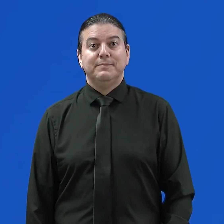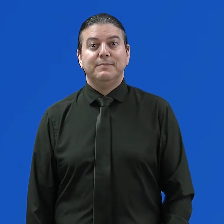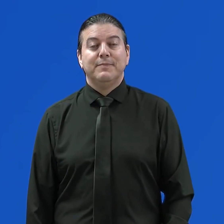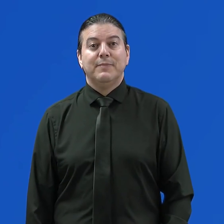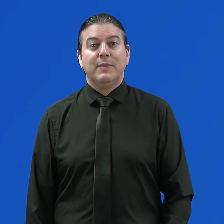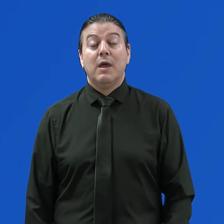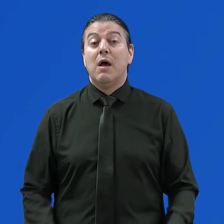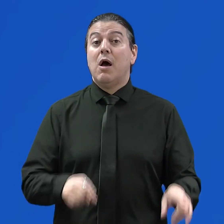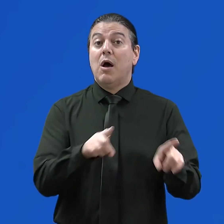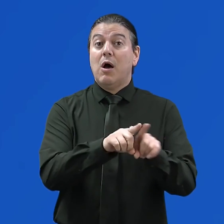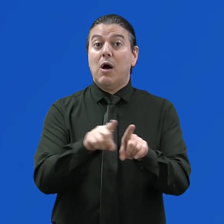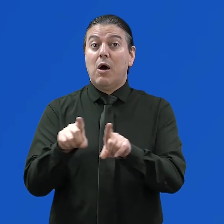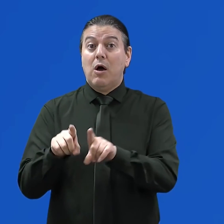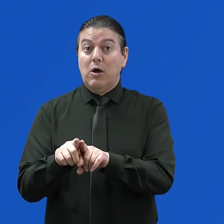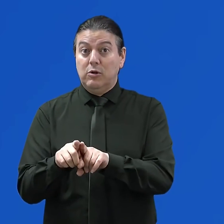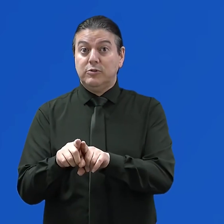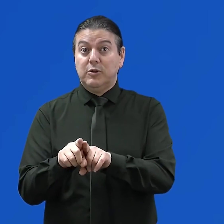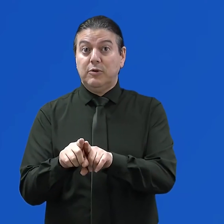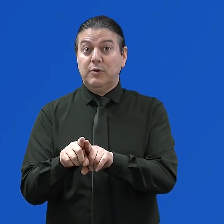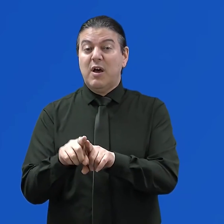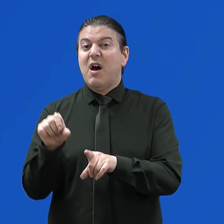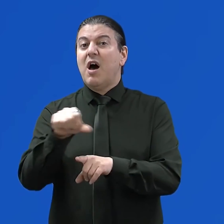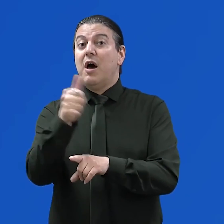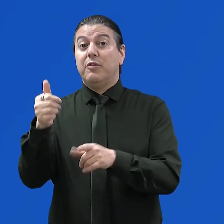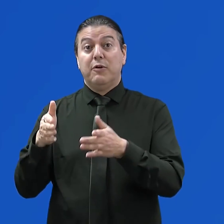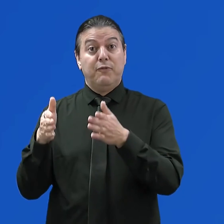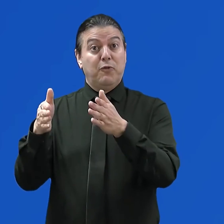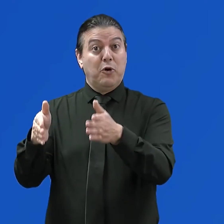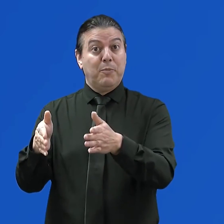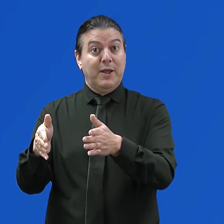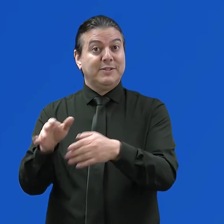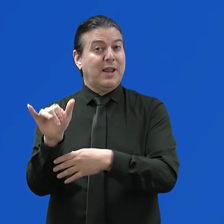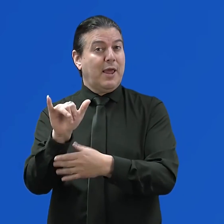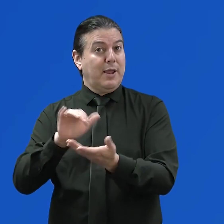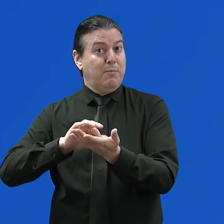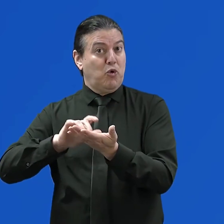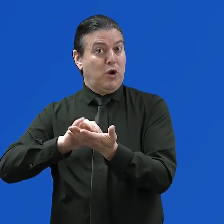There are also resources in other formats like Braille.